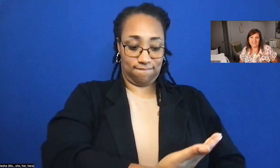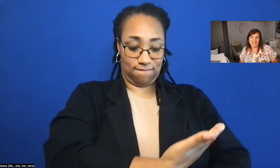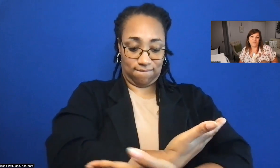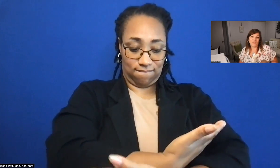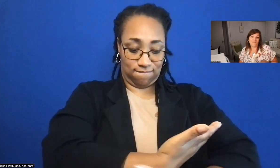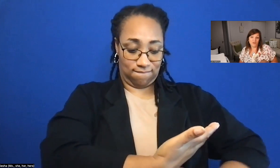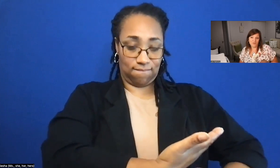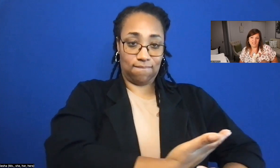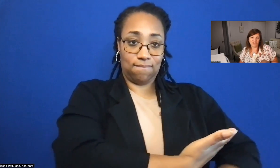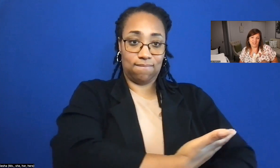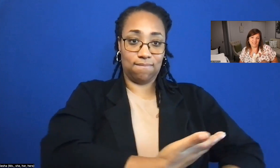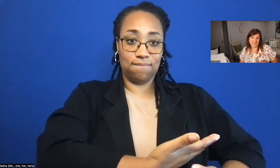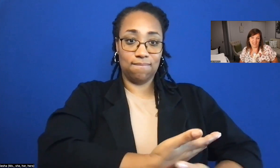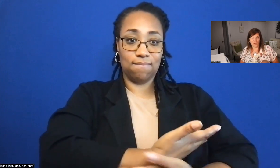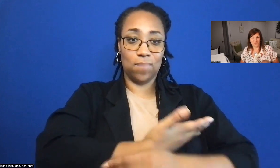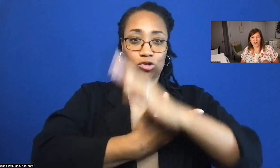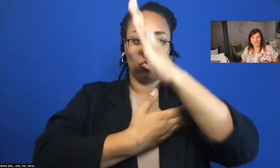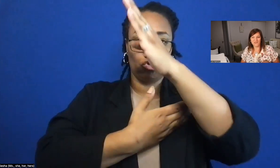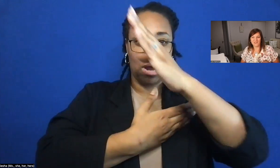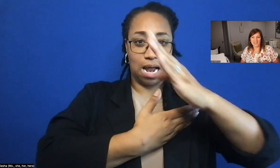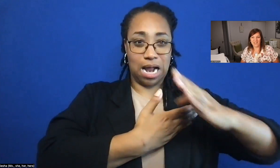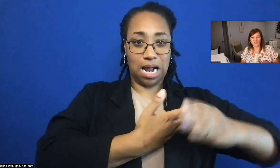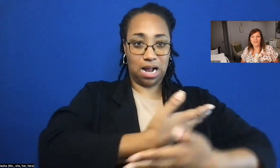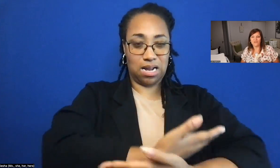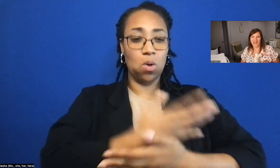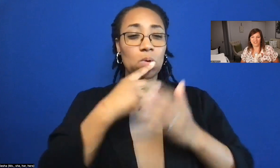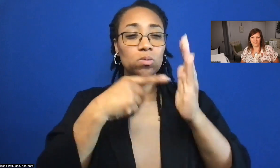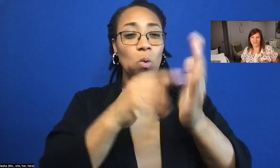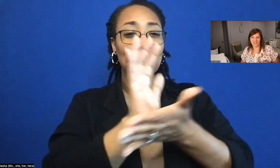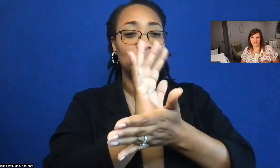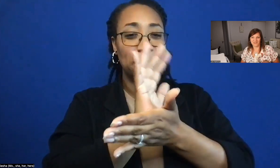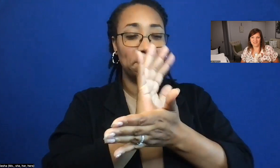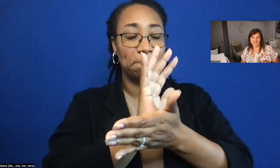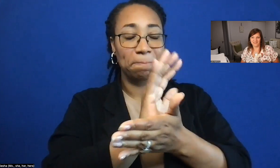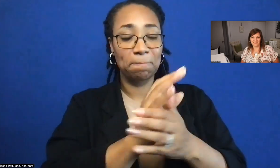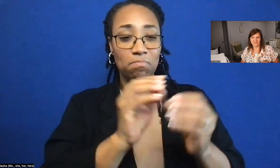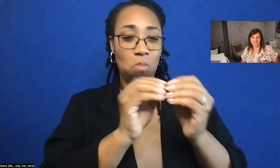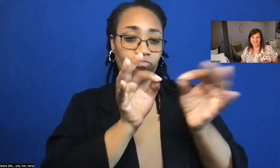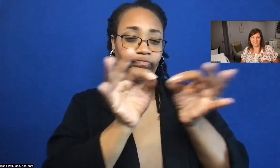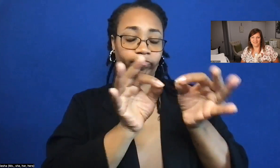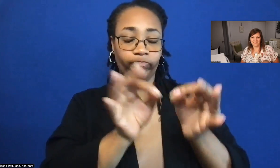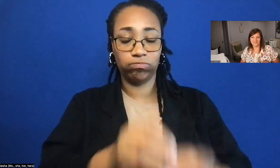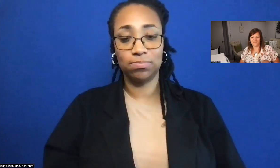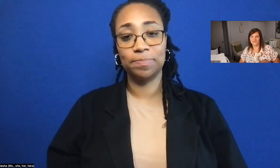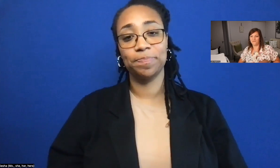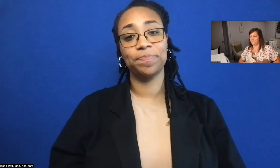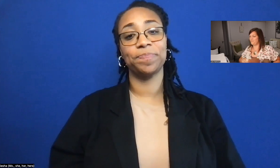this with a few positions, and we will also see a few latching videos.